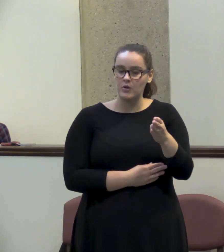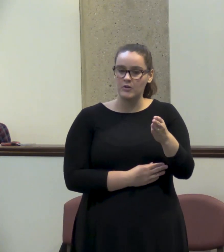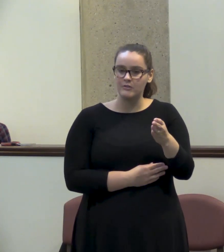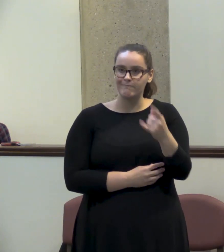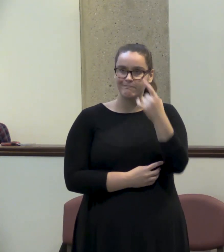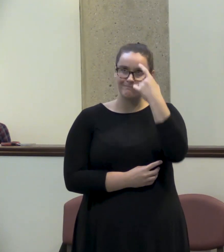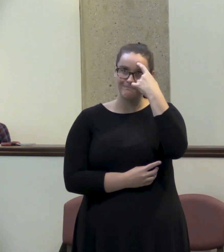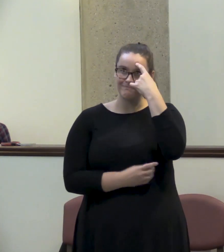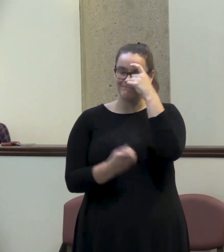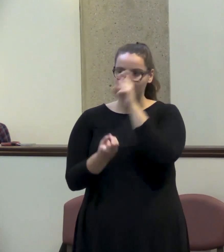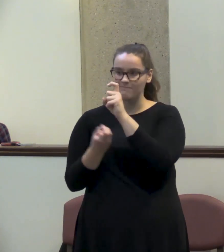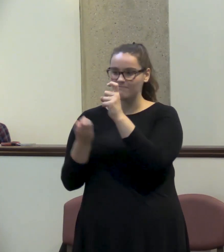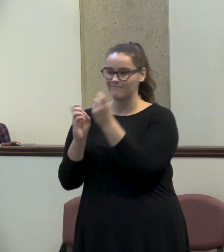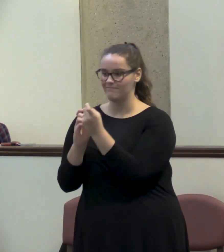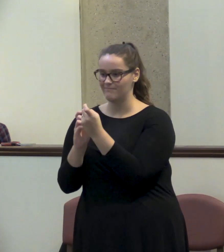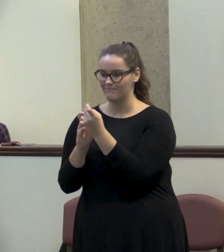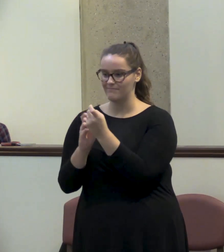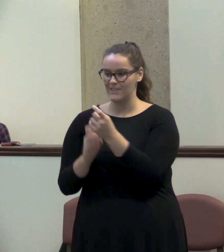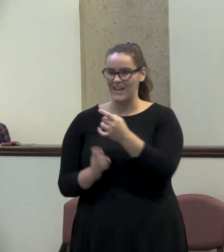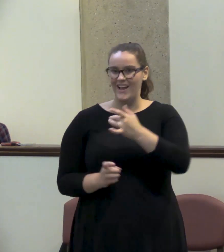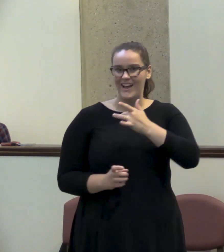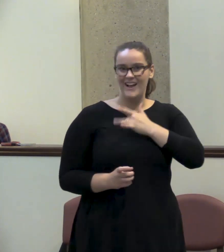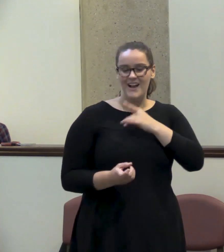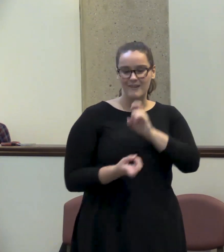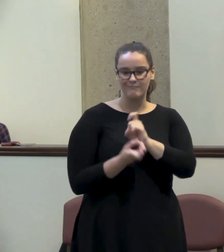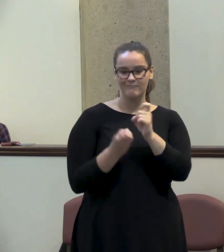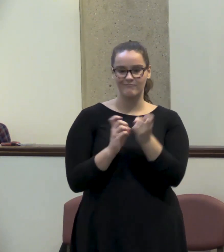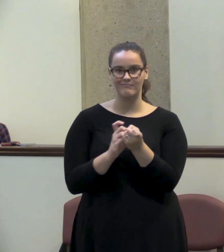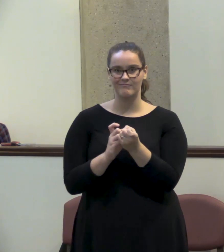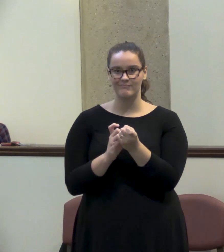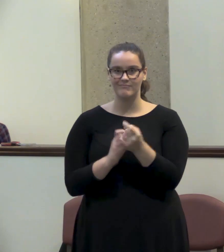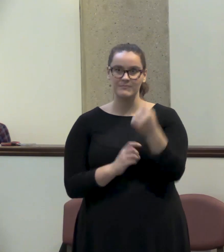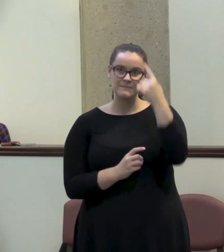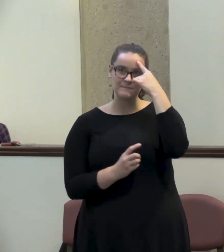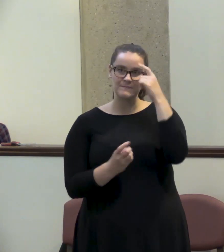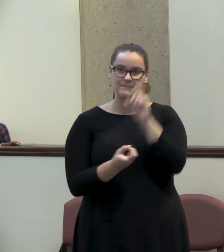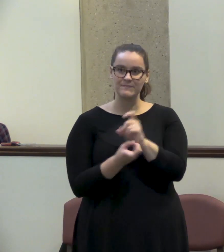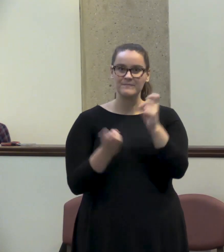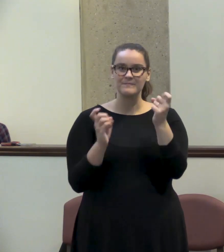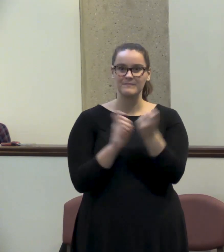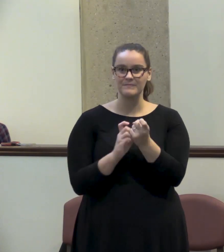shifting mentalities, shifting and changing hearts and minds.